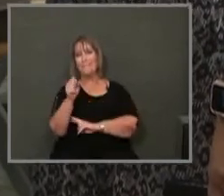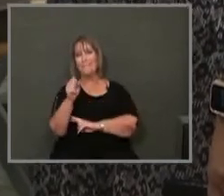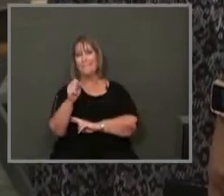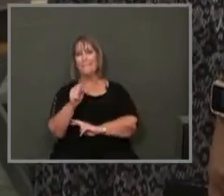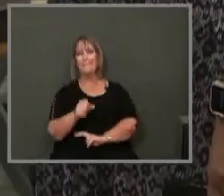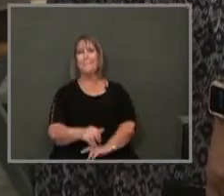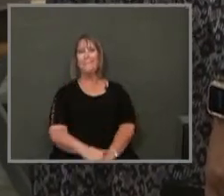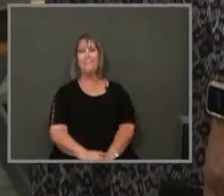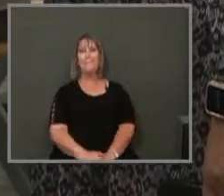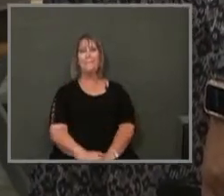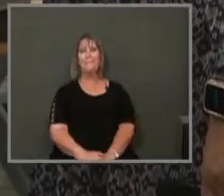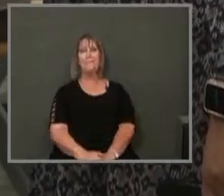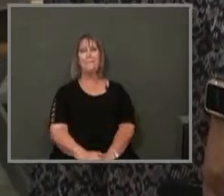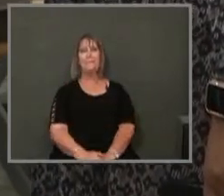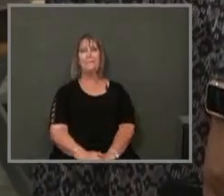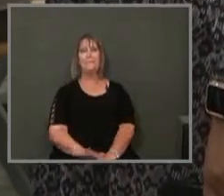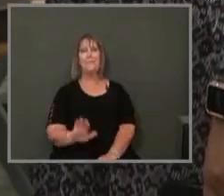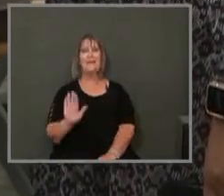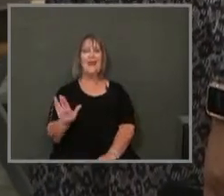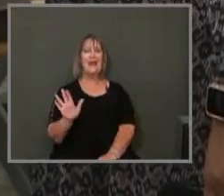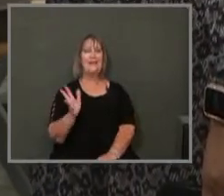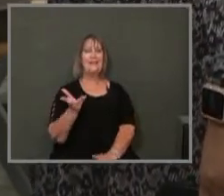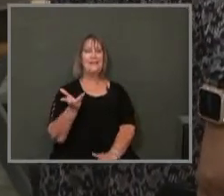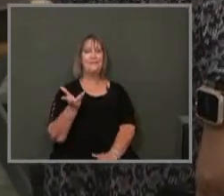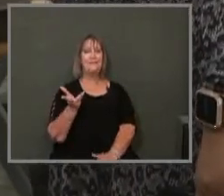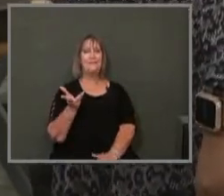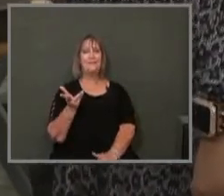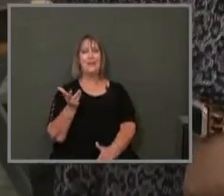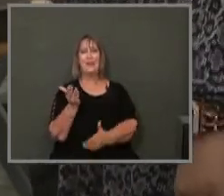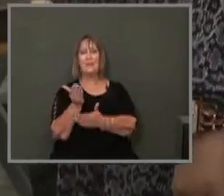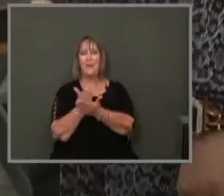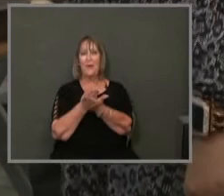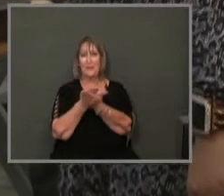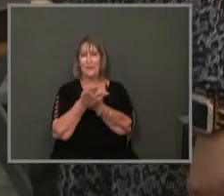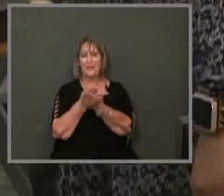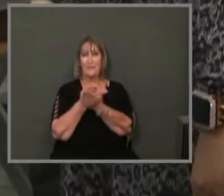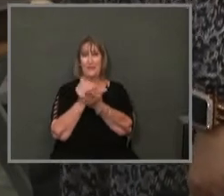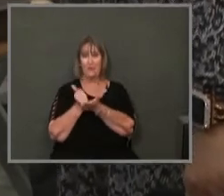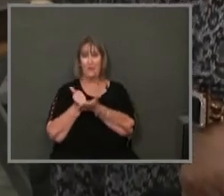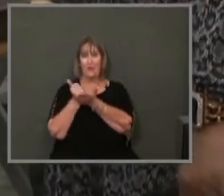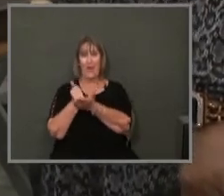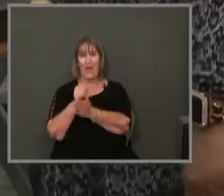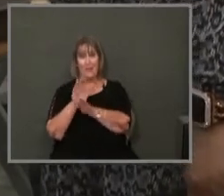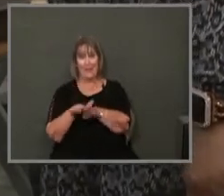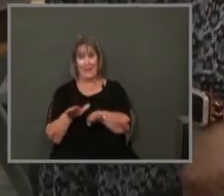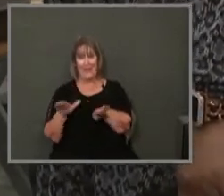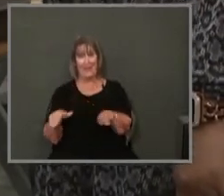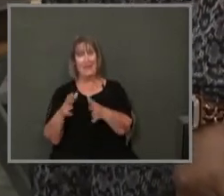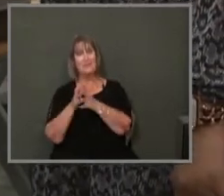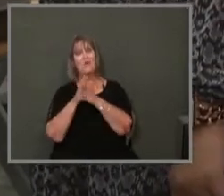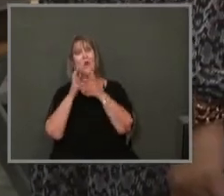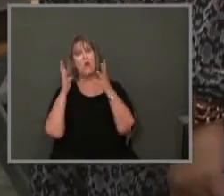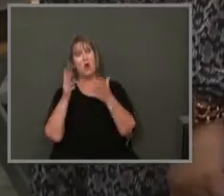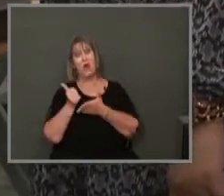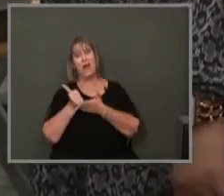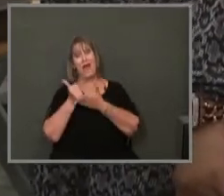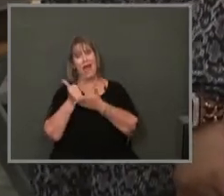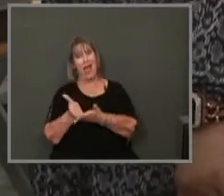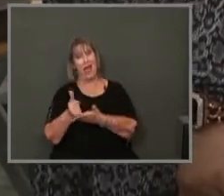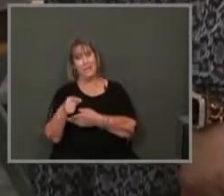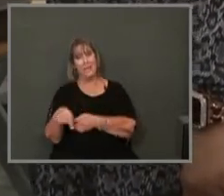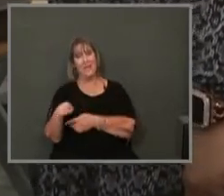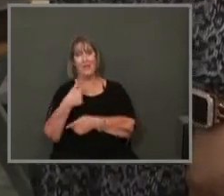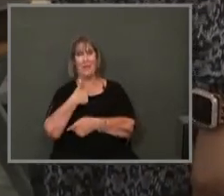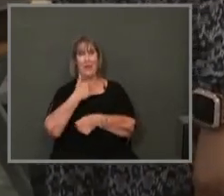way that stipend or way that portion of the budget would help our kids immensely would be to help the ones that are, I've been at the